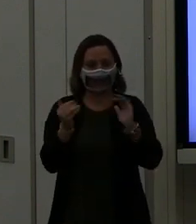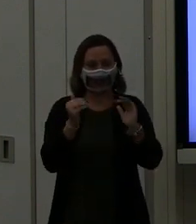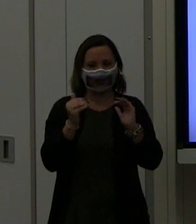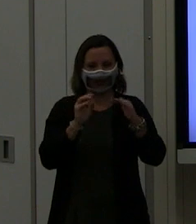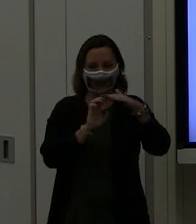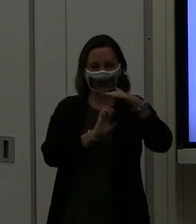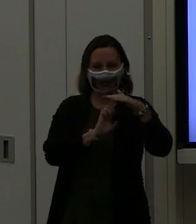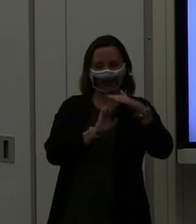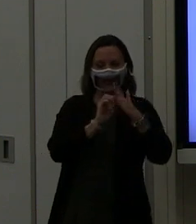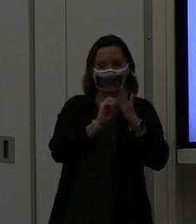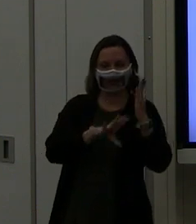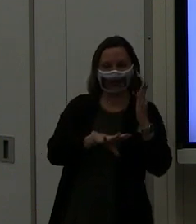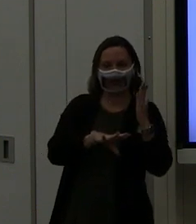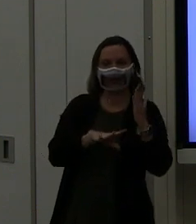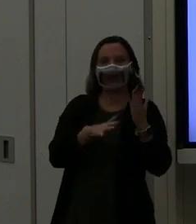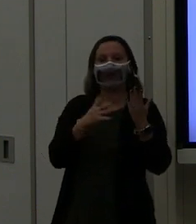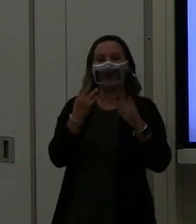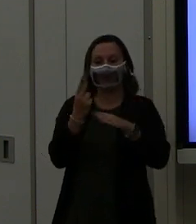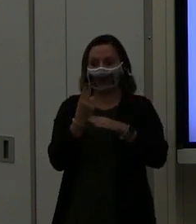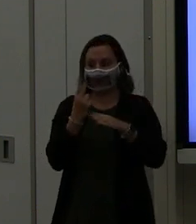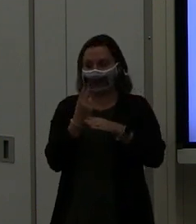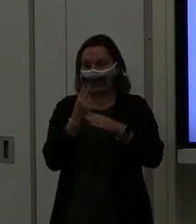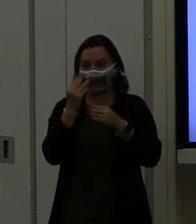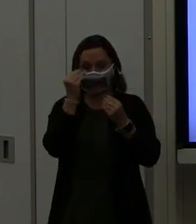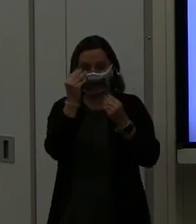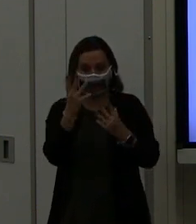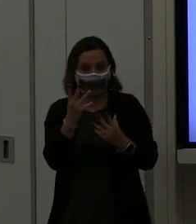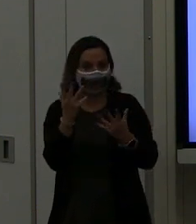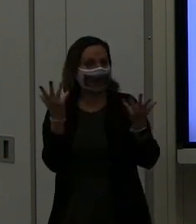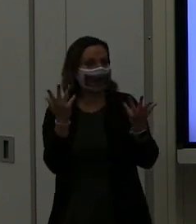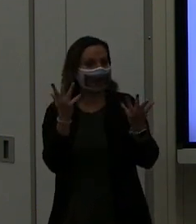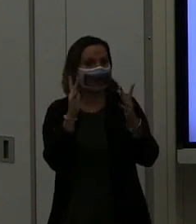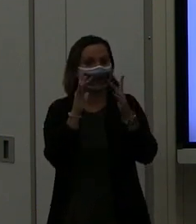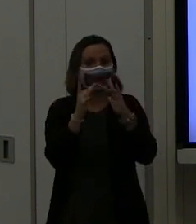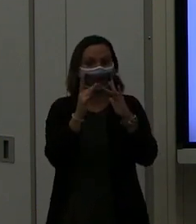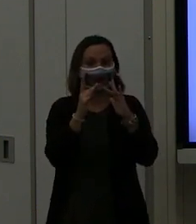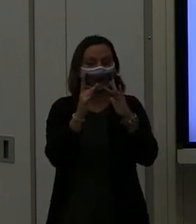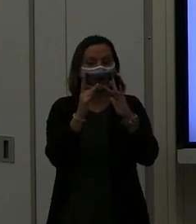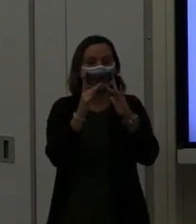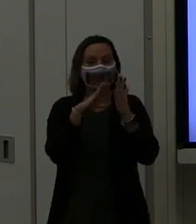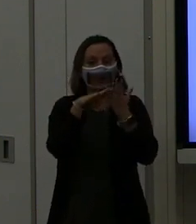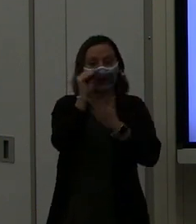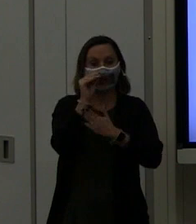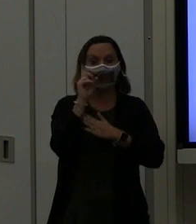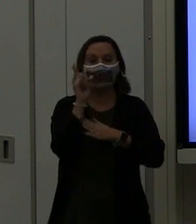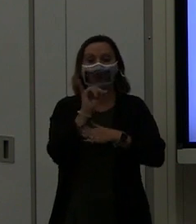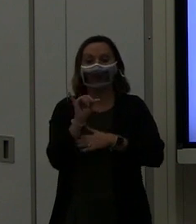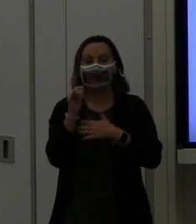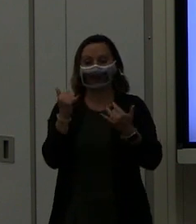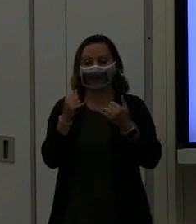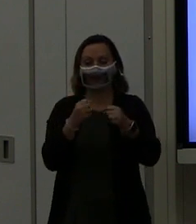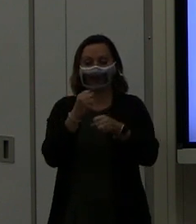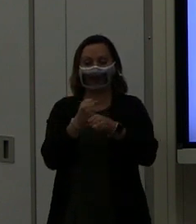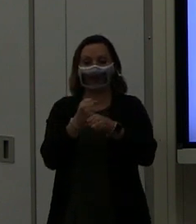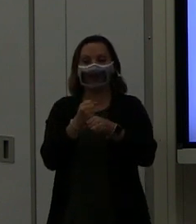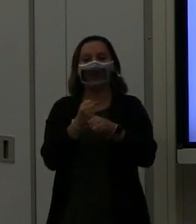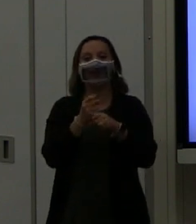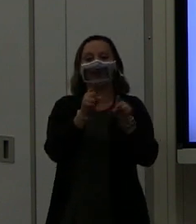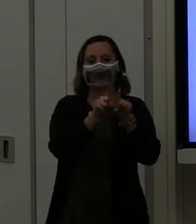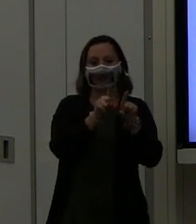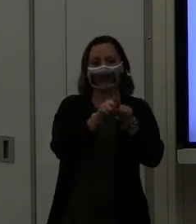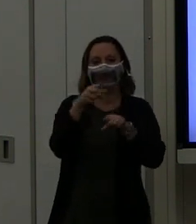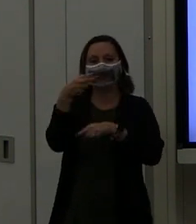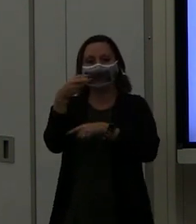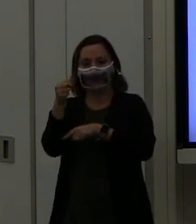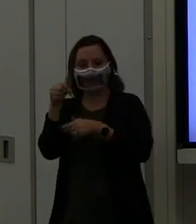of this information to help inform what virtual campus might look like this year, including distance learning for our high school kiddos.